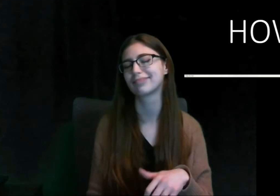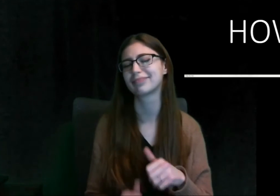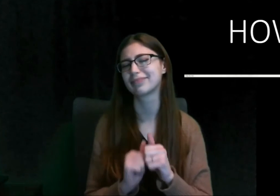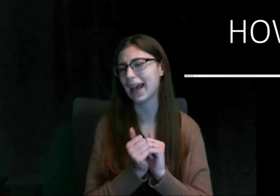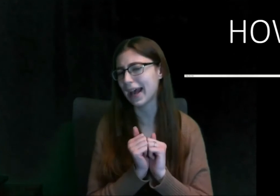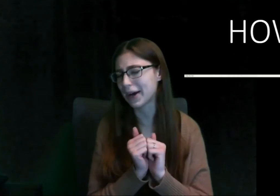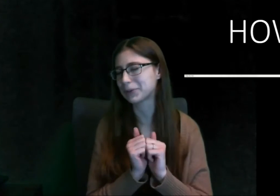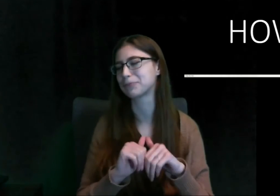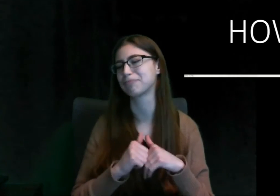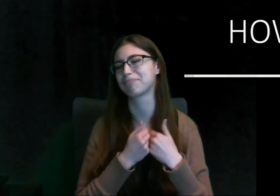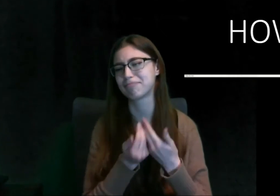How?